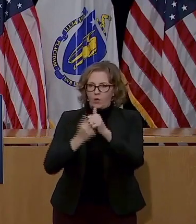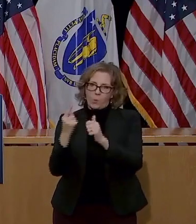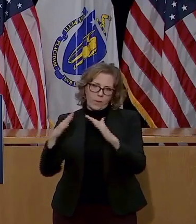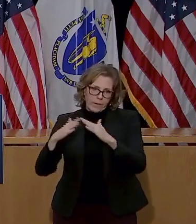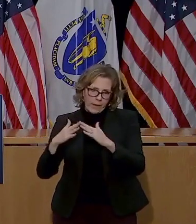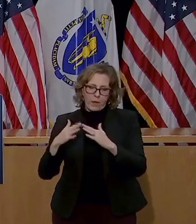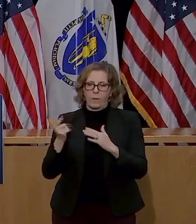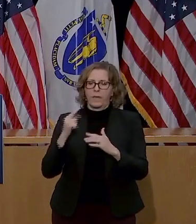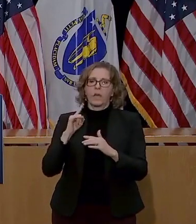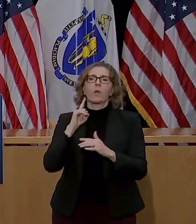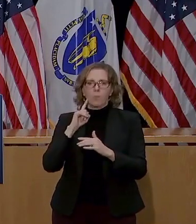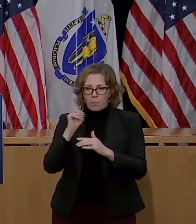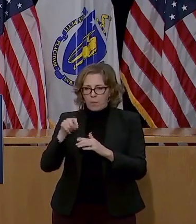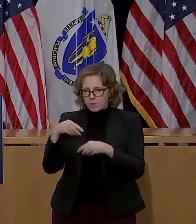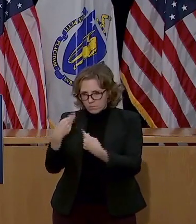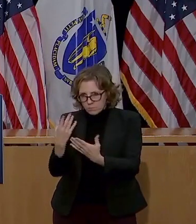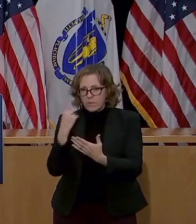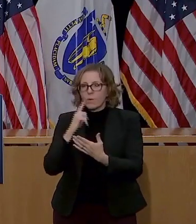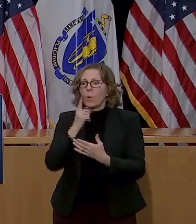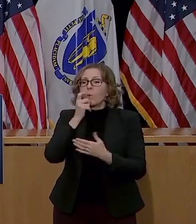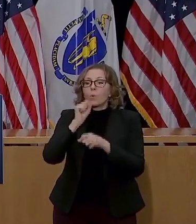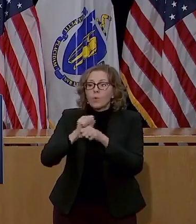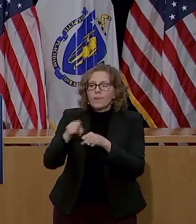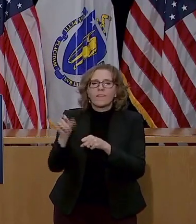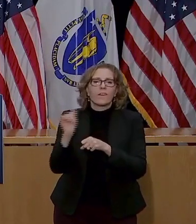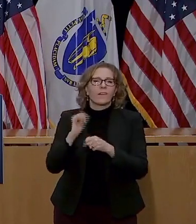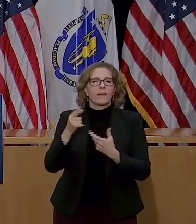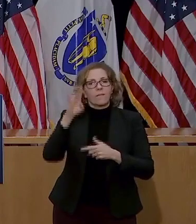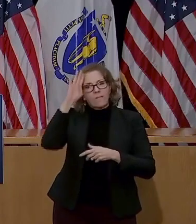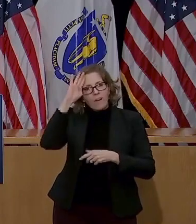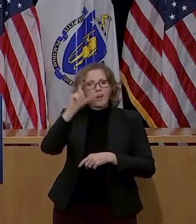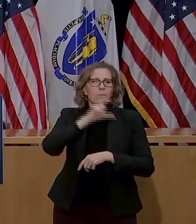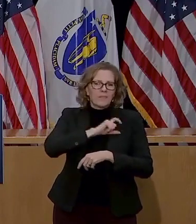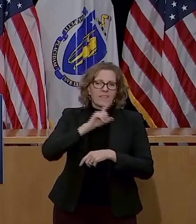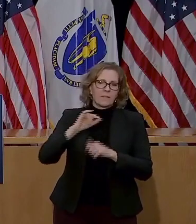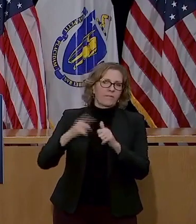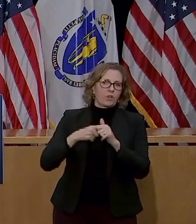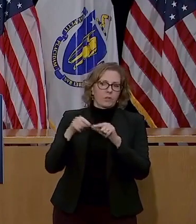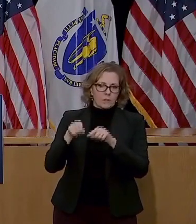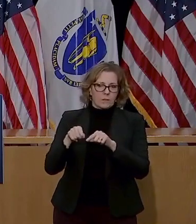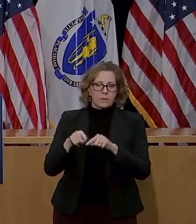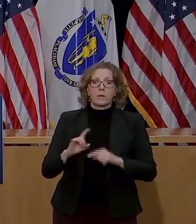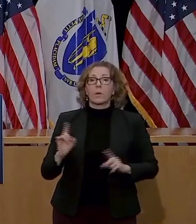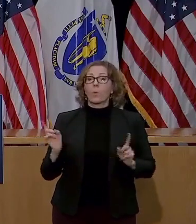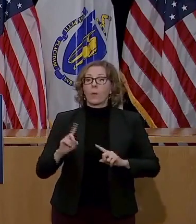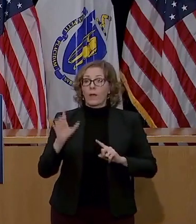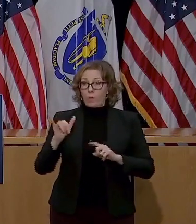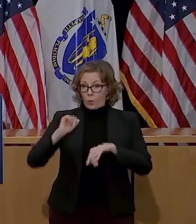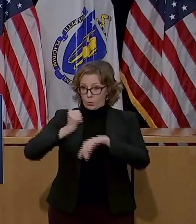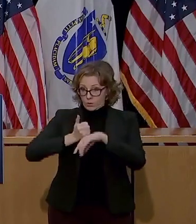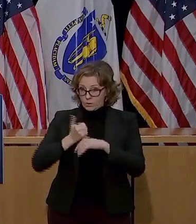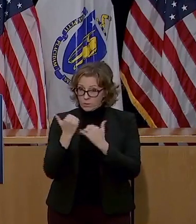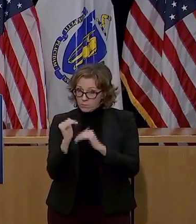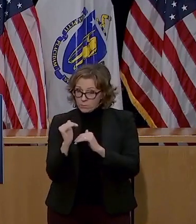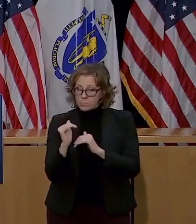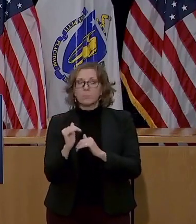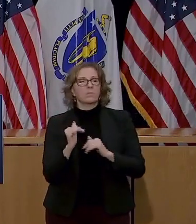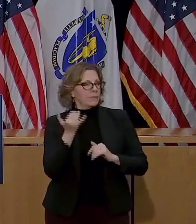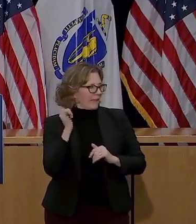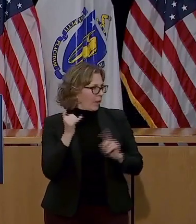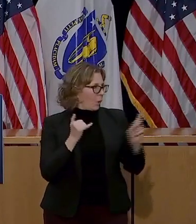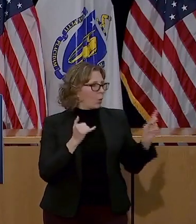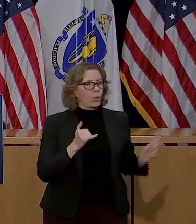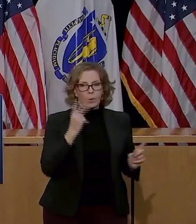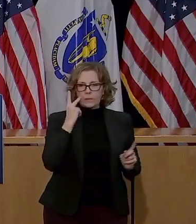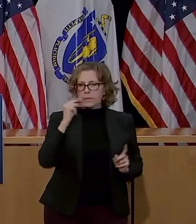or dedicated to certain workers like first responders. They're marked in yellow on the map. If you have